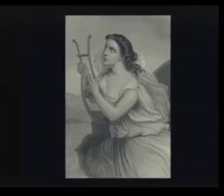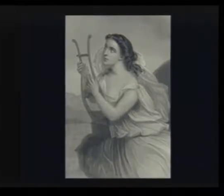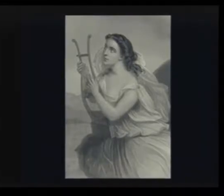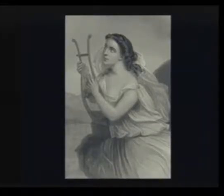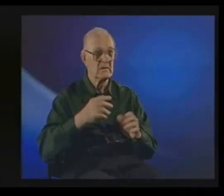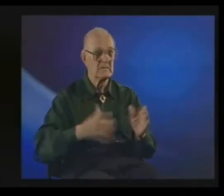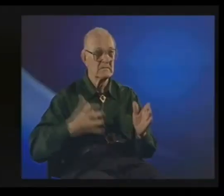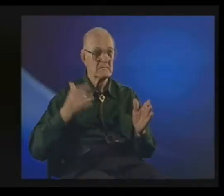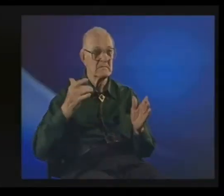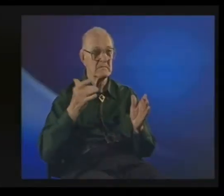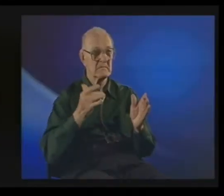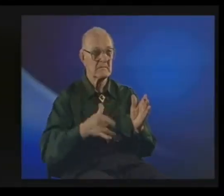harp.